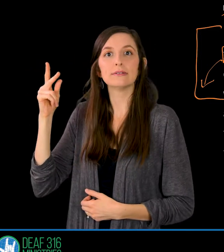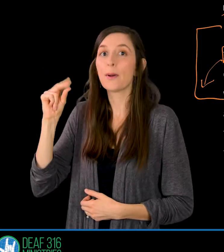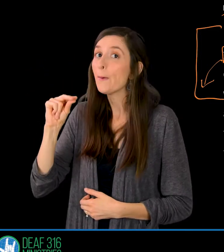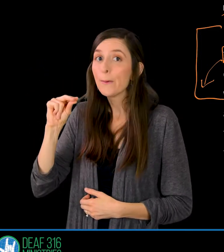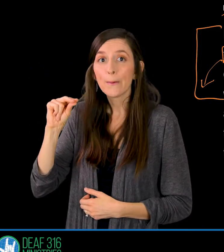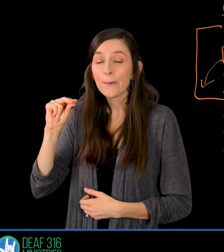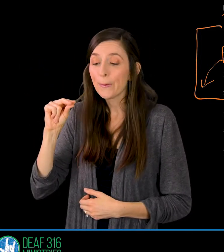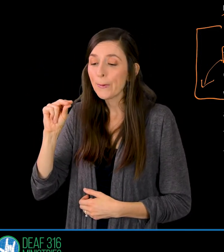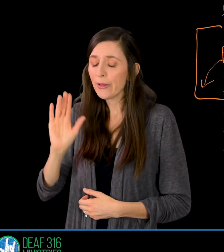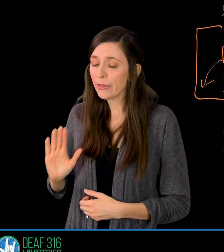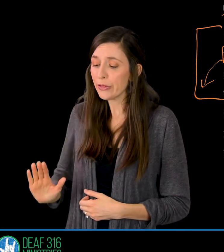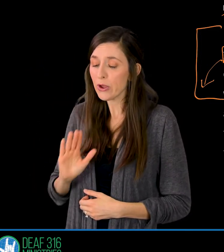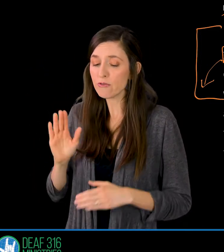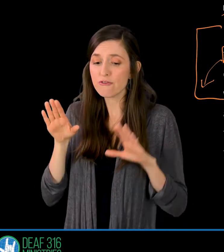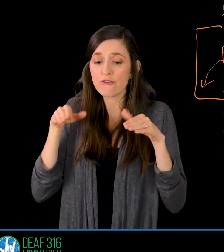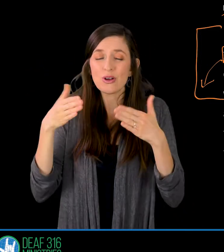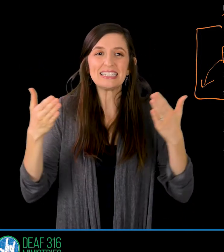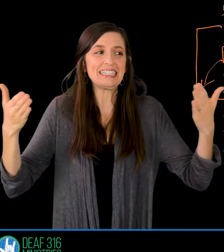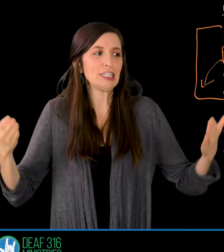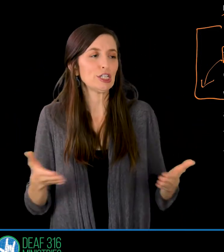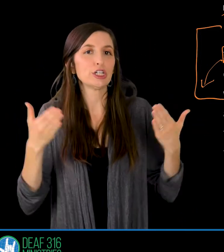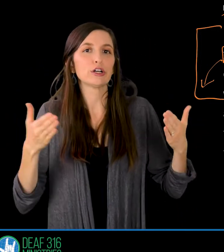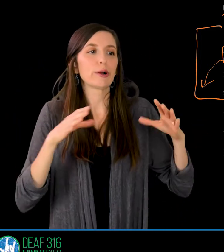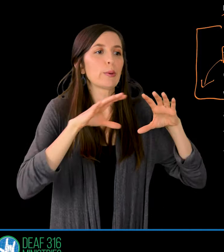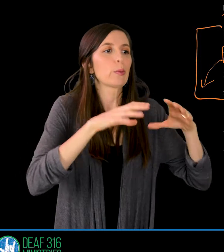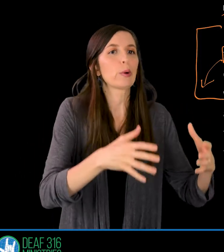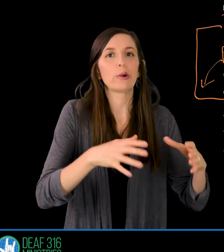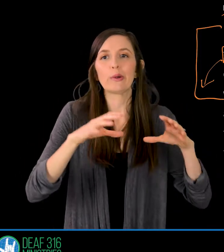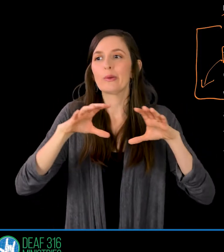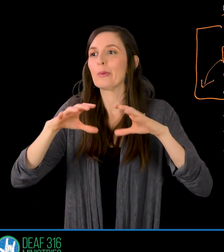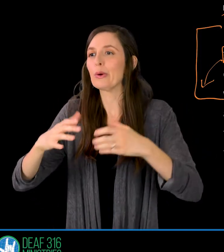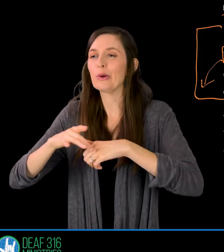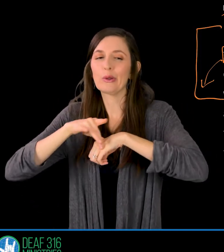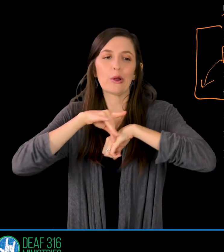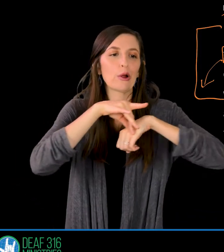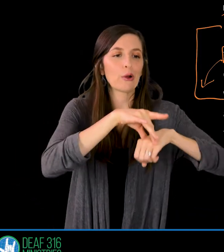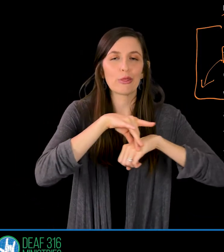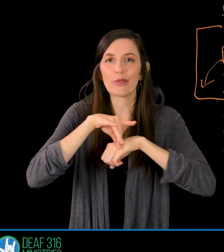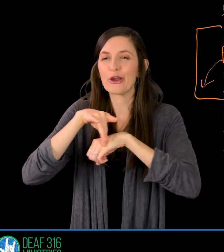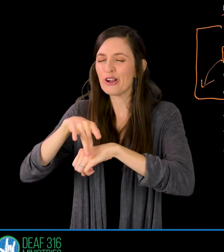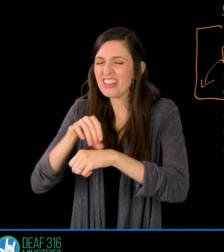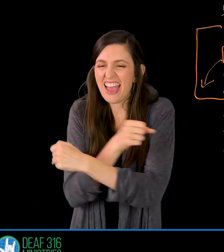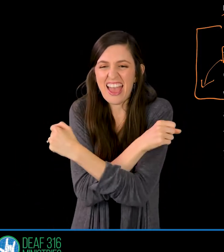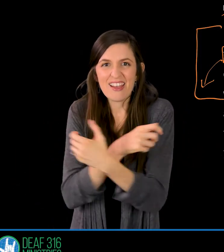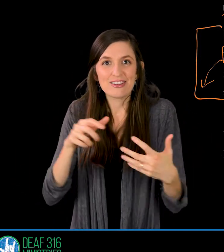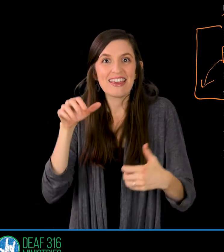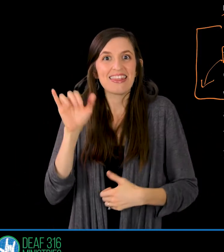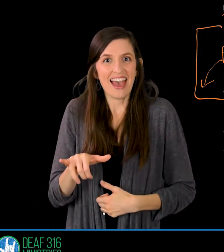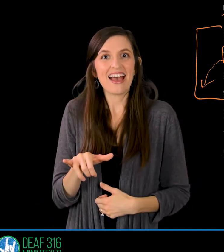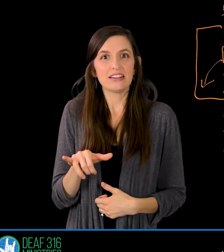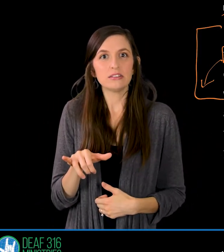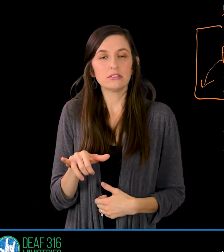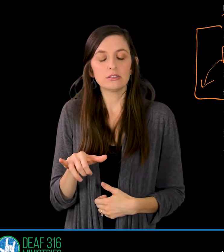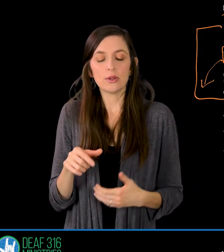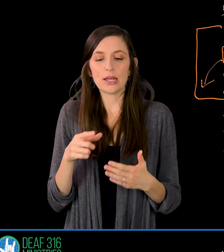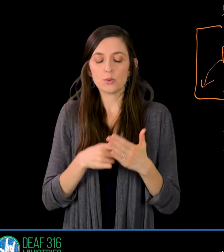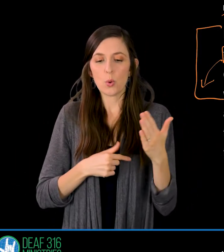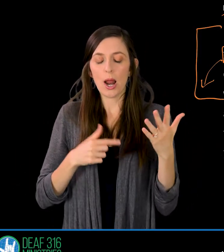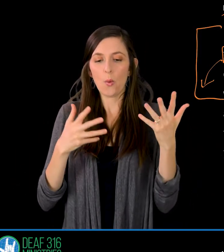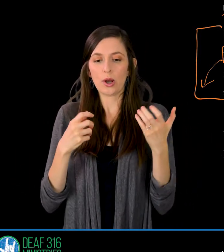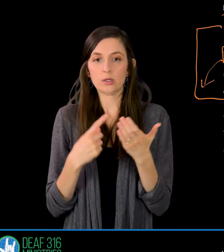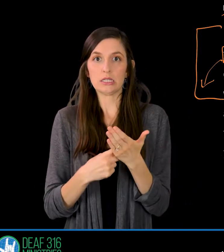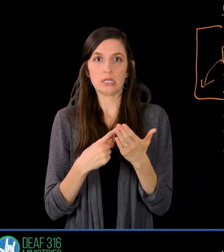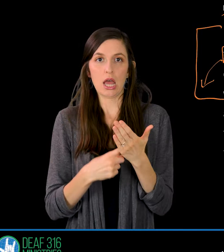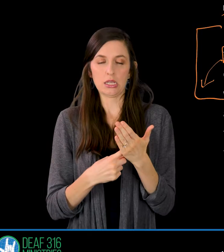earth earth earth world world world and it all ends here so